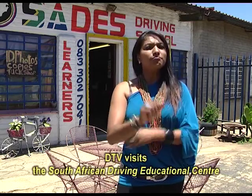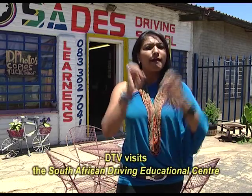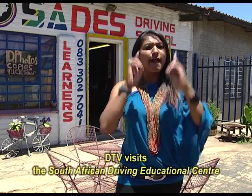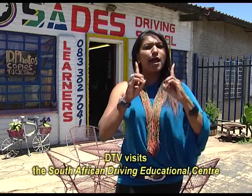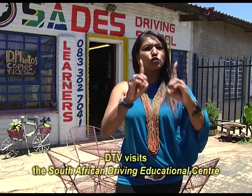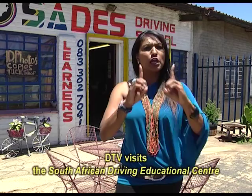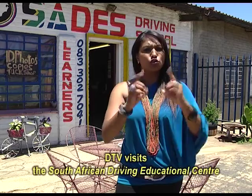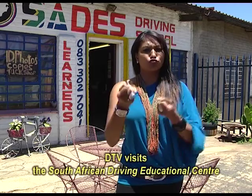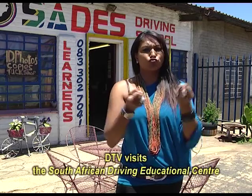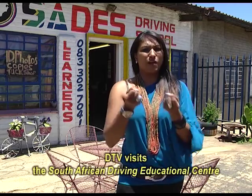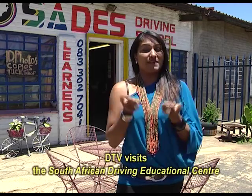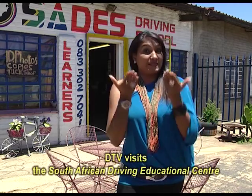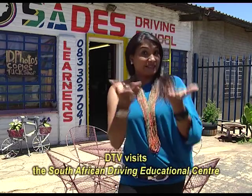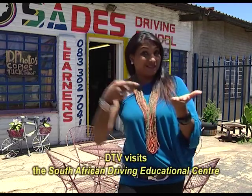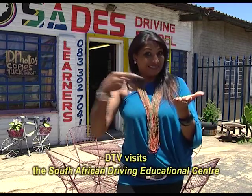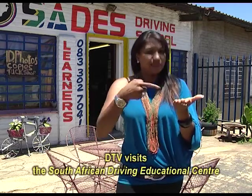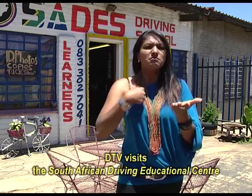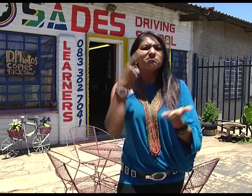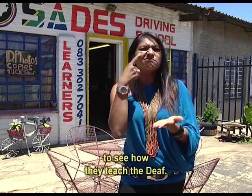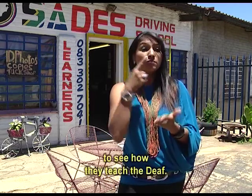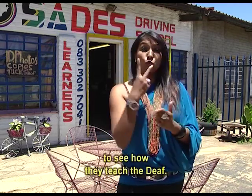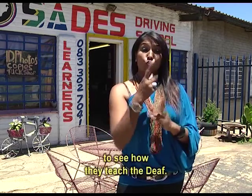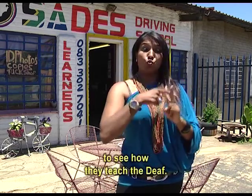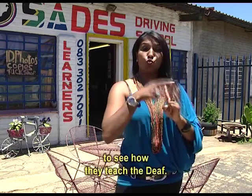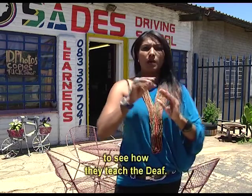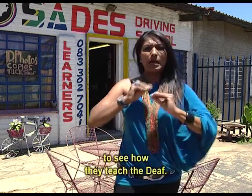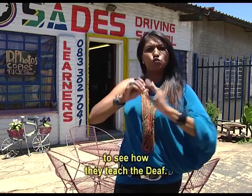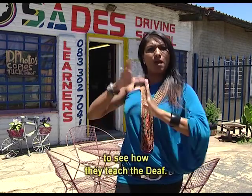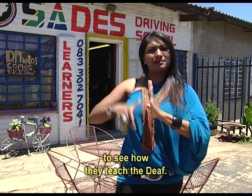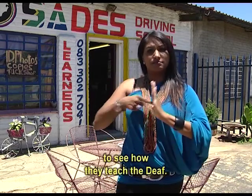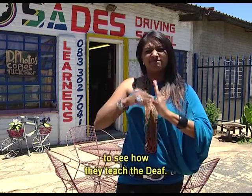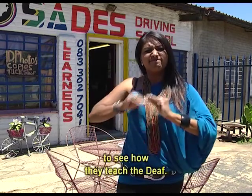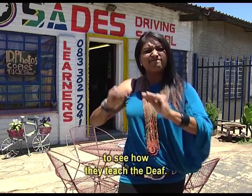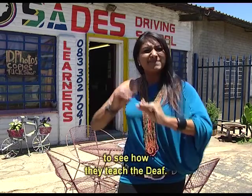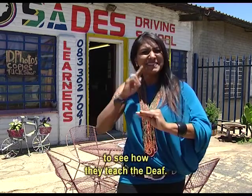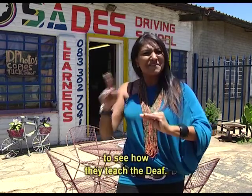DTV visits the South African Driving Educational Centre to see how they teach the deaf.